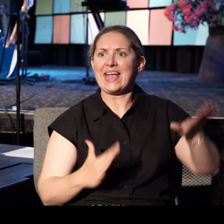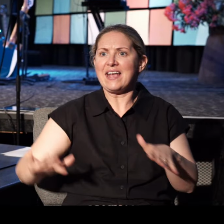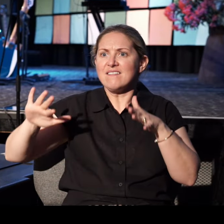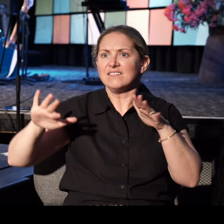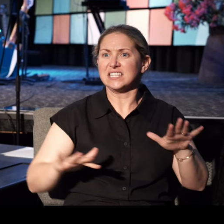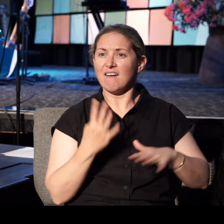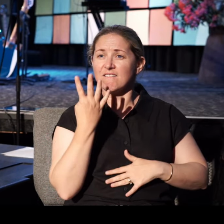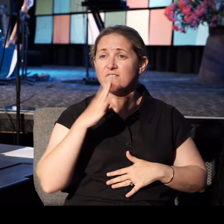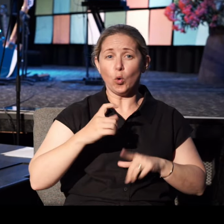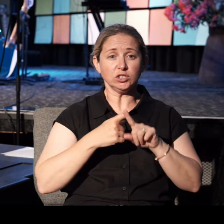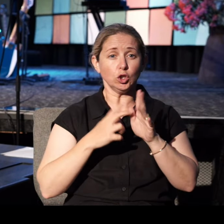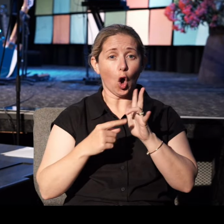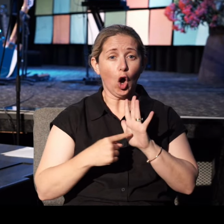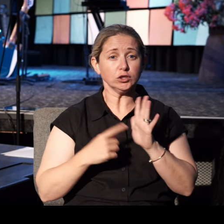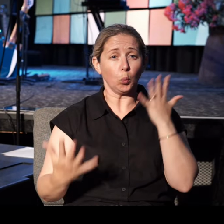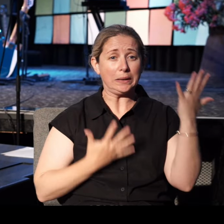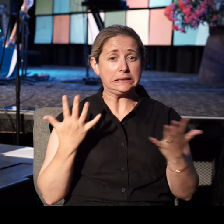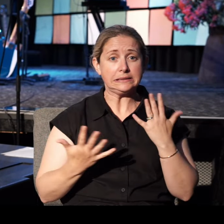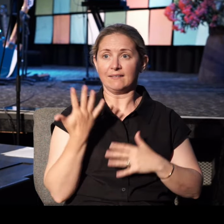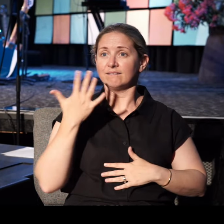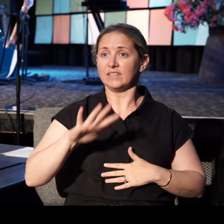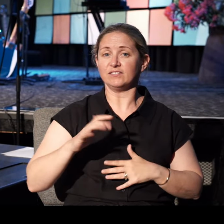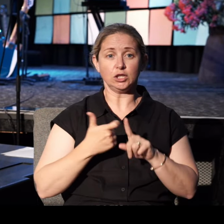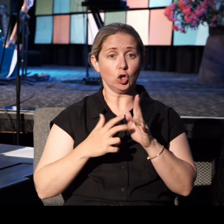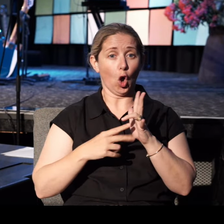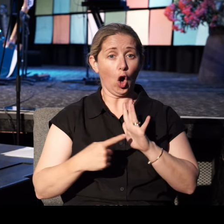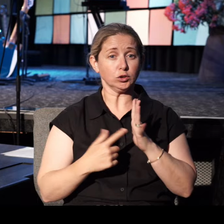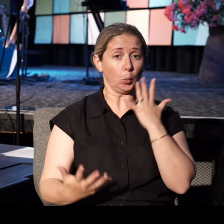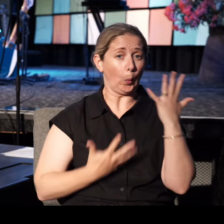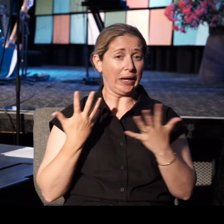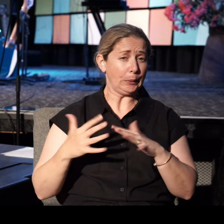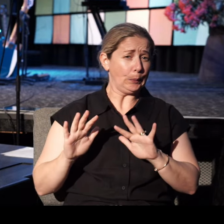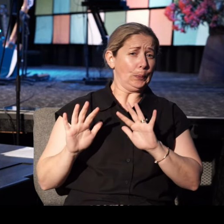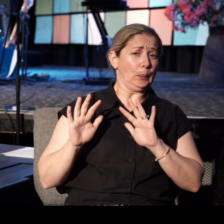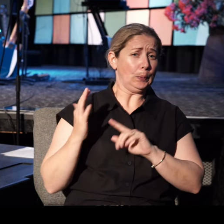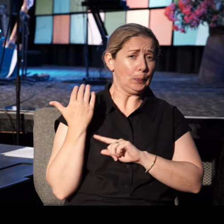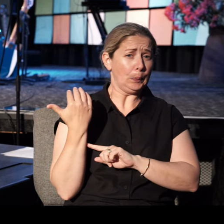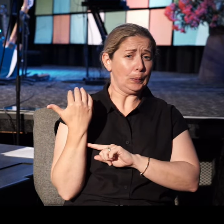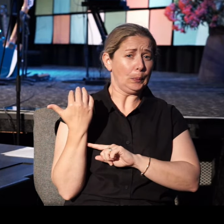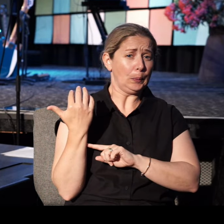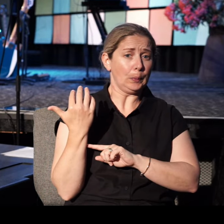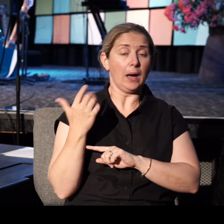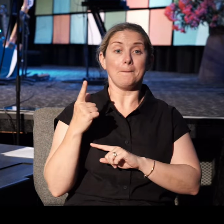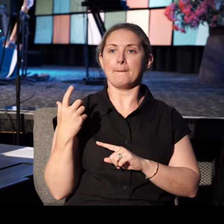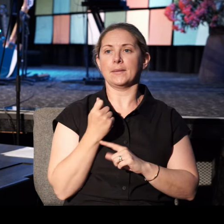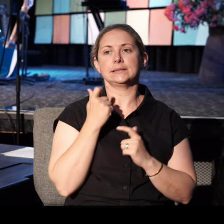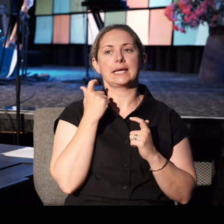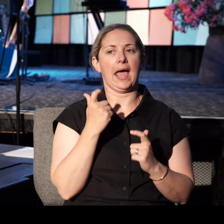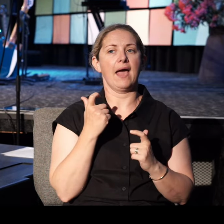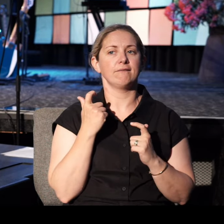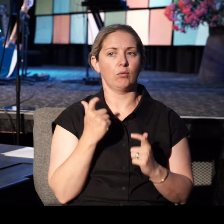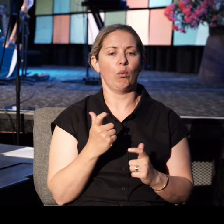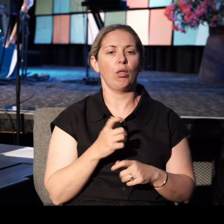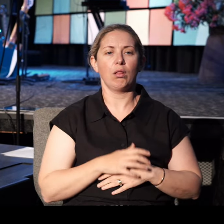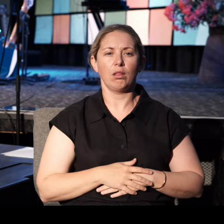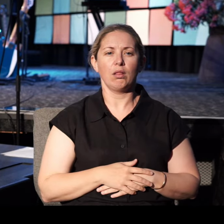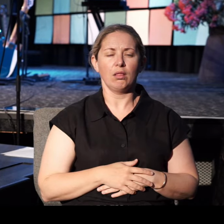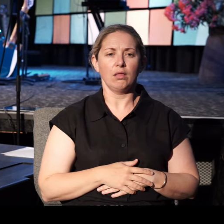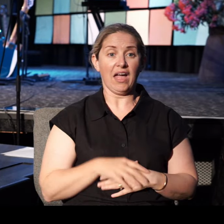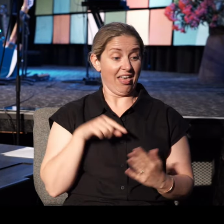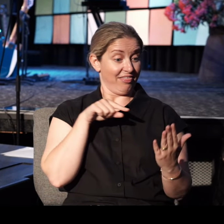40-knot winds, 50-knot winds, but there's a beauty to it, a beauty that you take care with. Now, this passage that we're looking at this morning